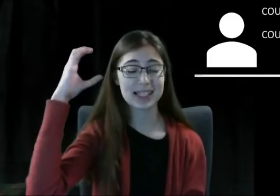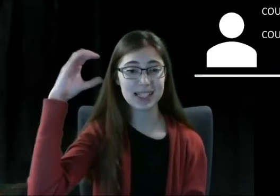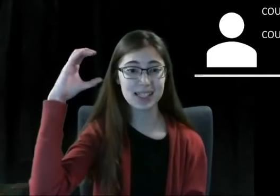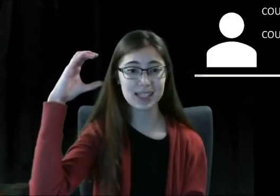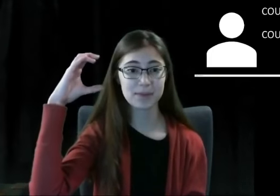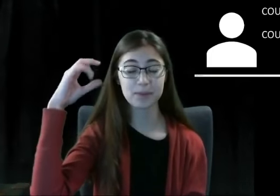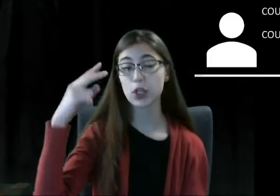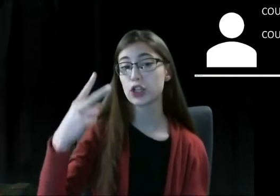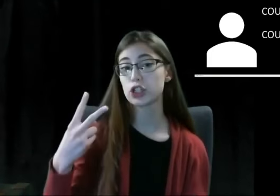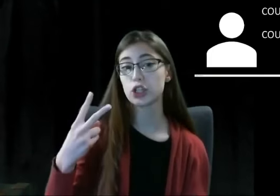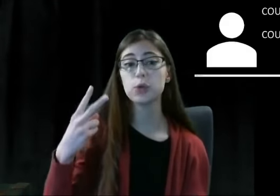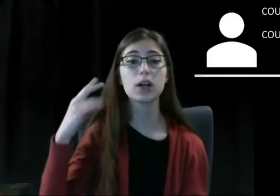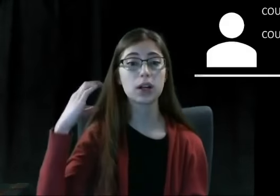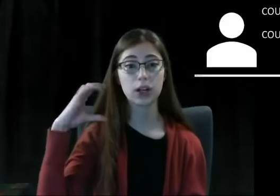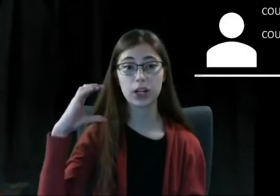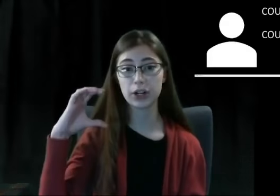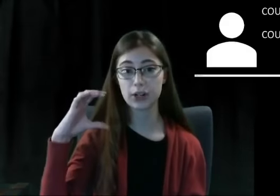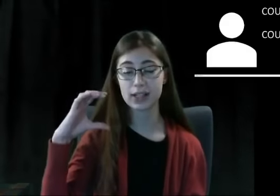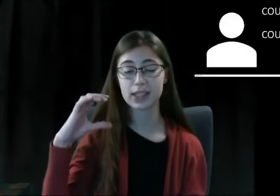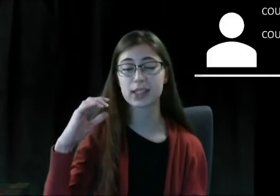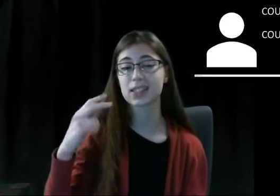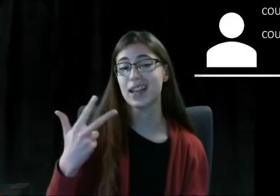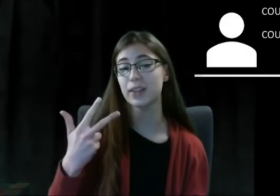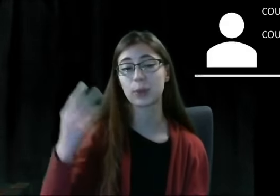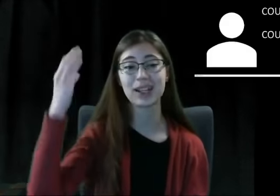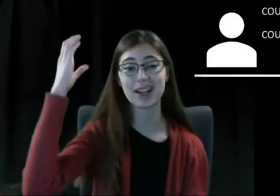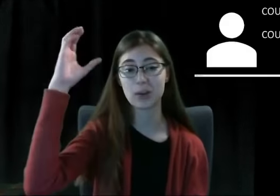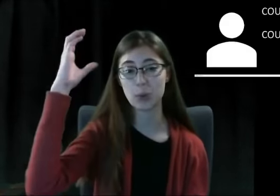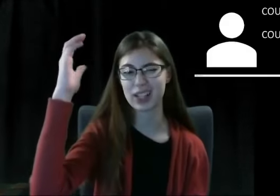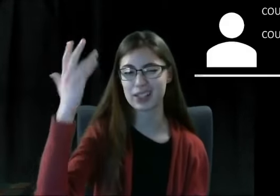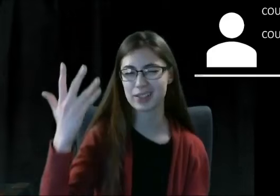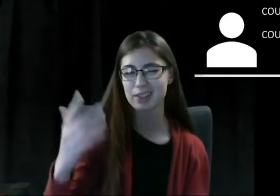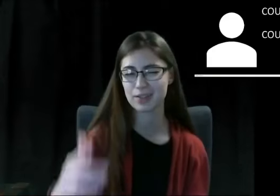cousins. 2 are girl cousins and 3 are boy cousins.